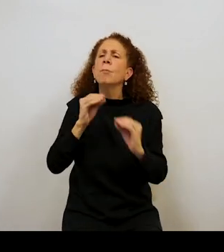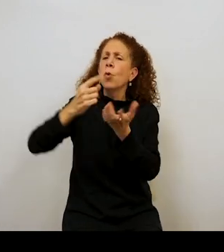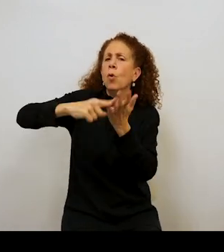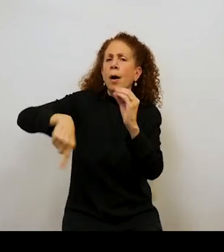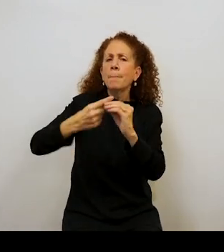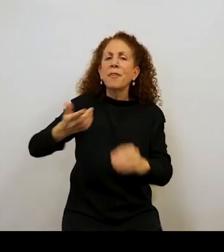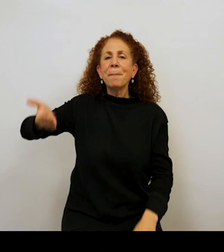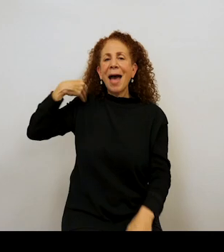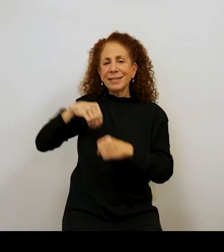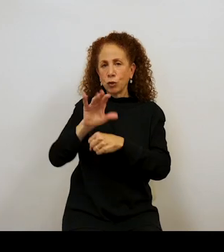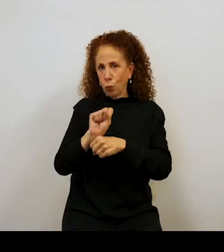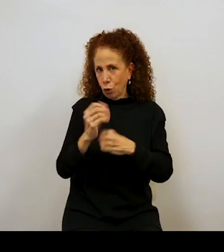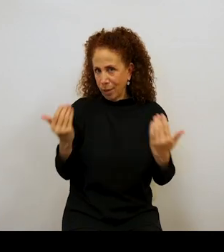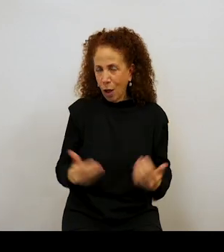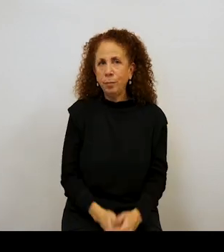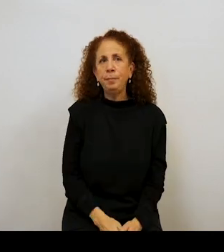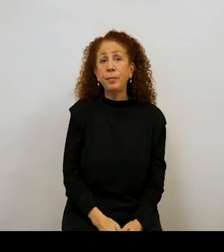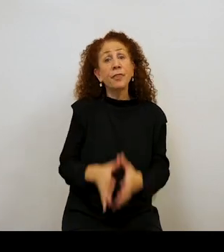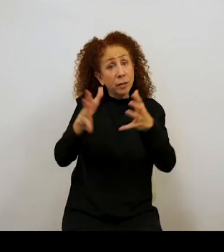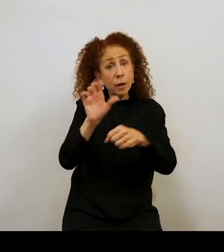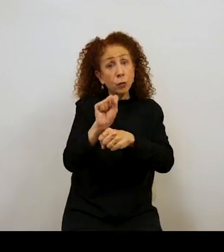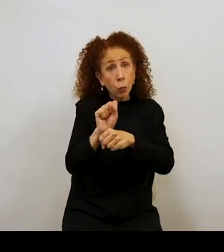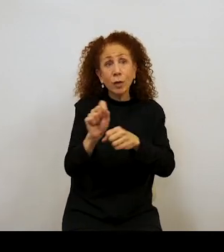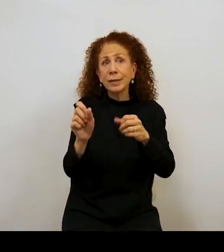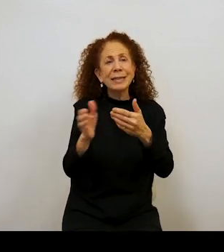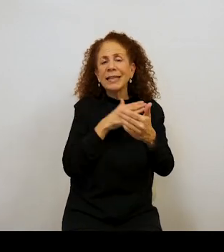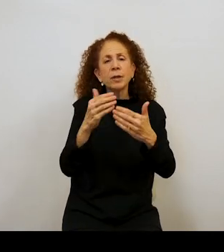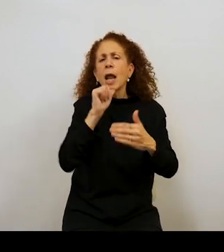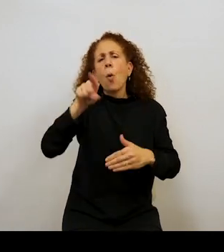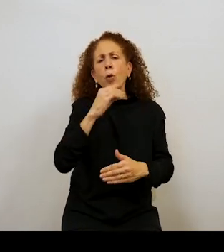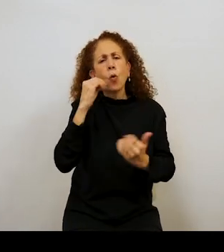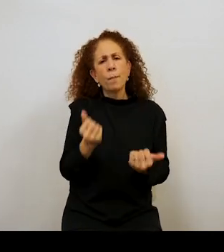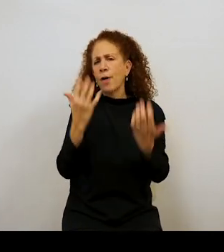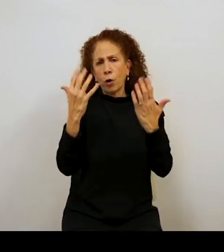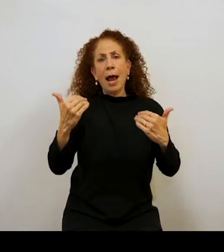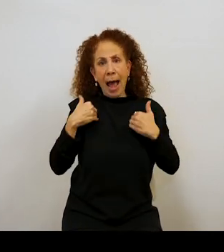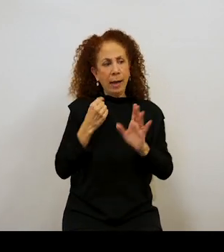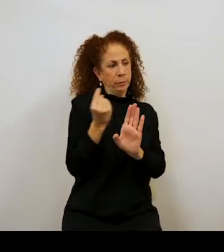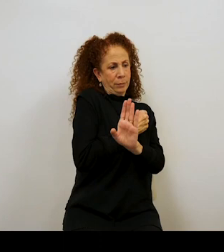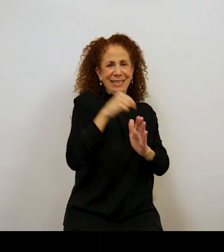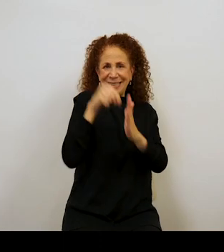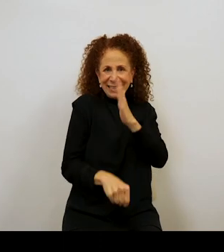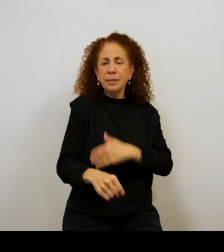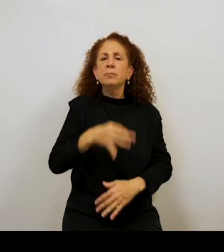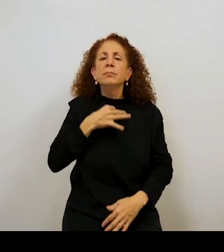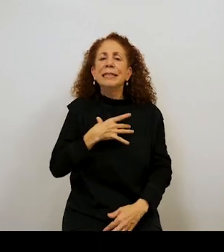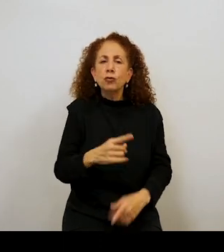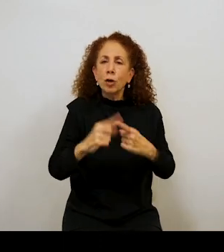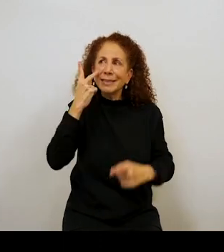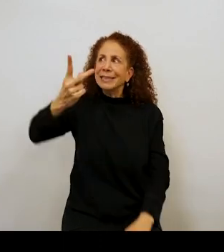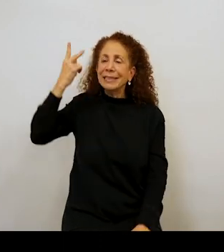about the past in your work, and how I think a lot of your work, even beyond Home Fire, has this very, very deep interest in history and